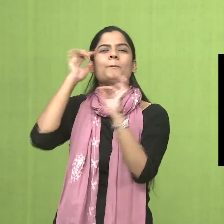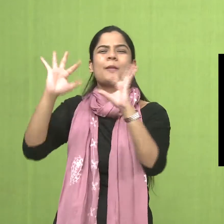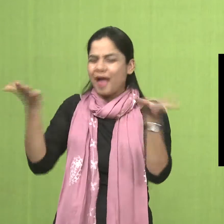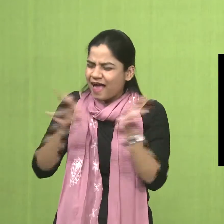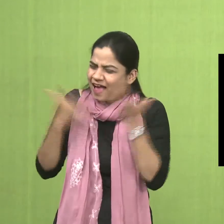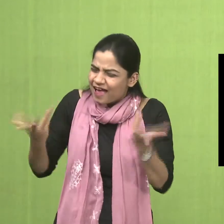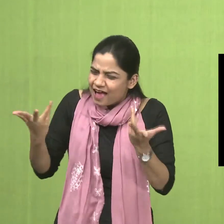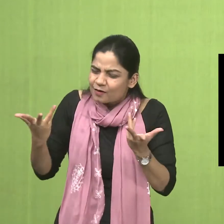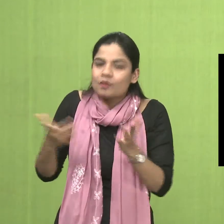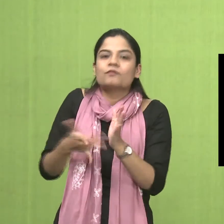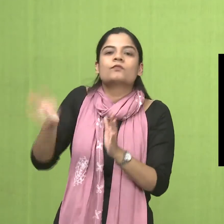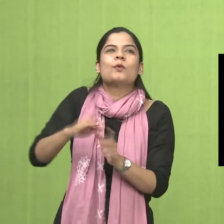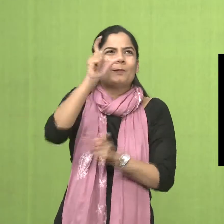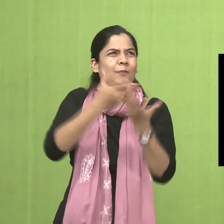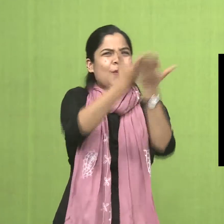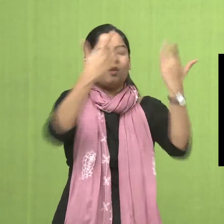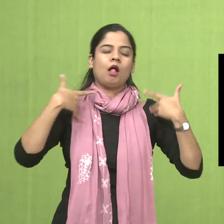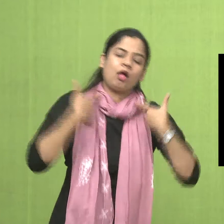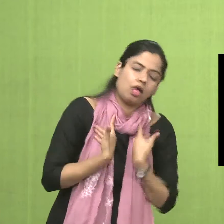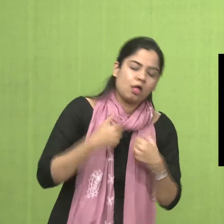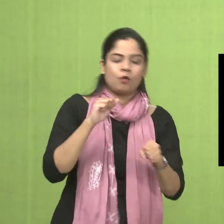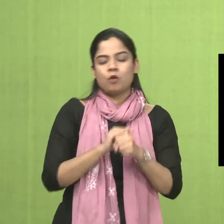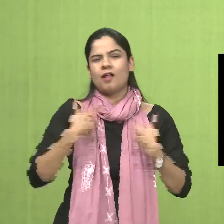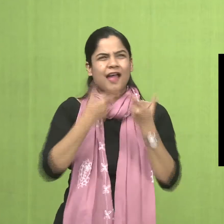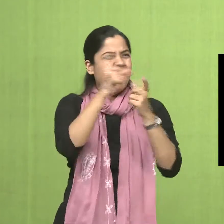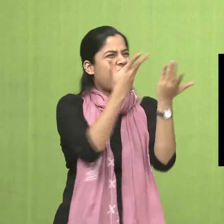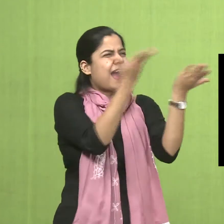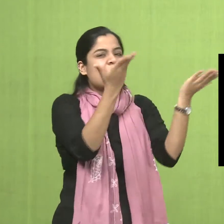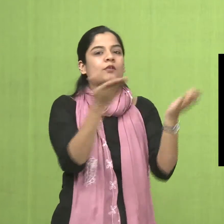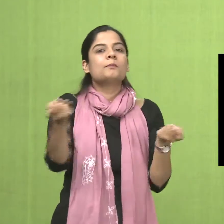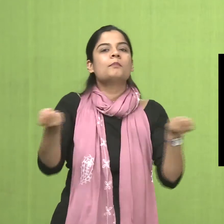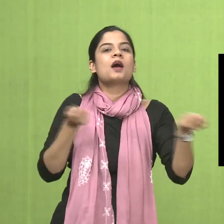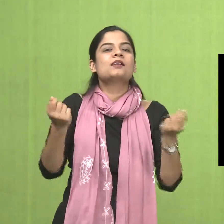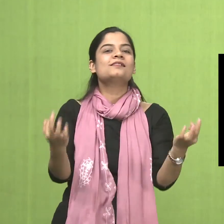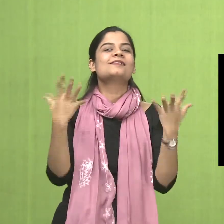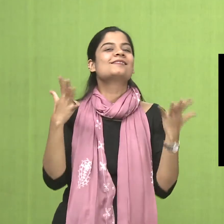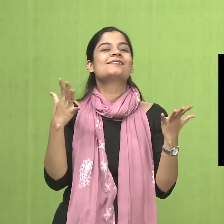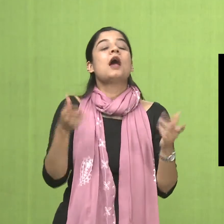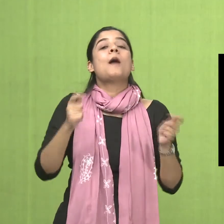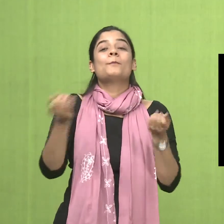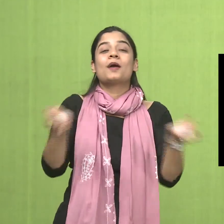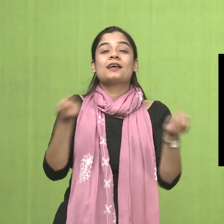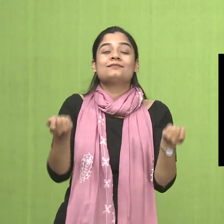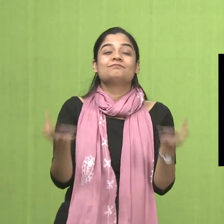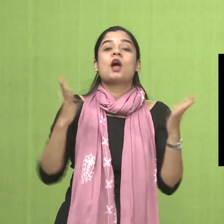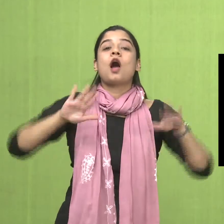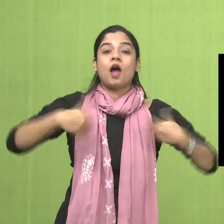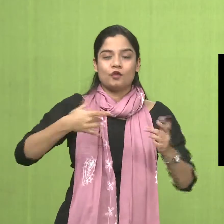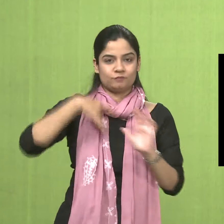If we don't have that, we will get exhausted. Sometimes we notice that people are exhausted because they are not able to manage their time and